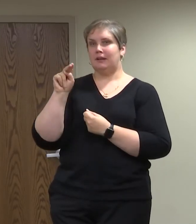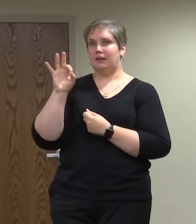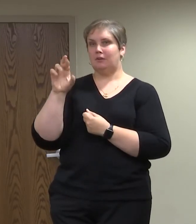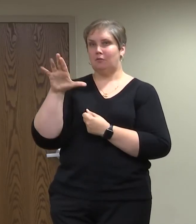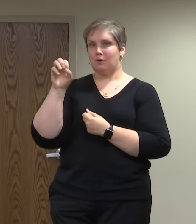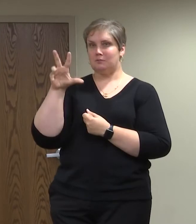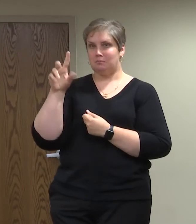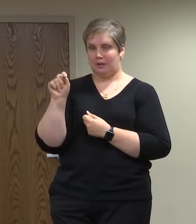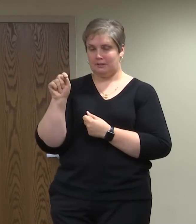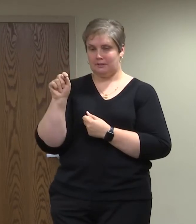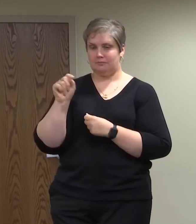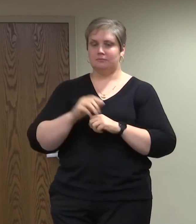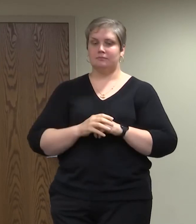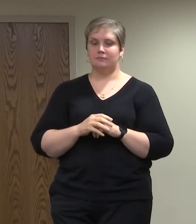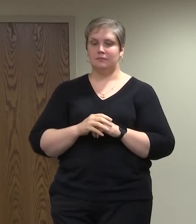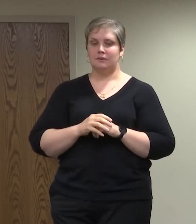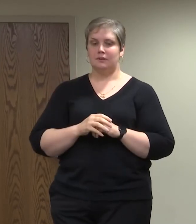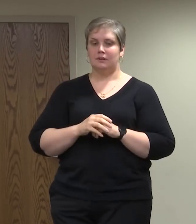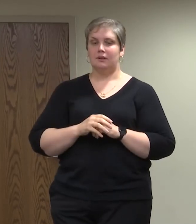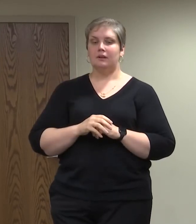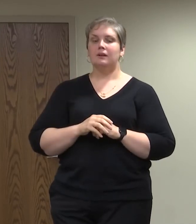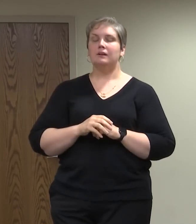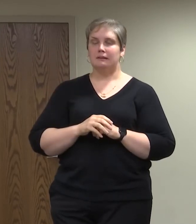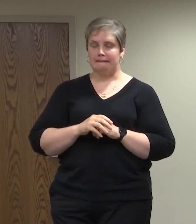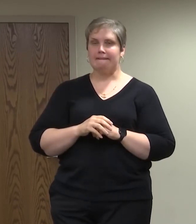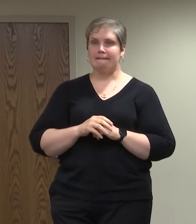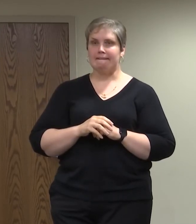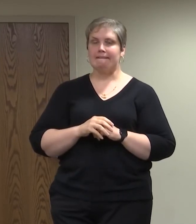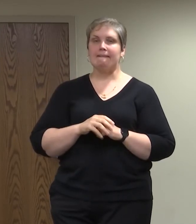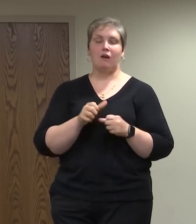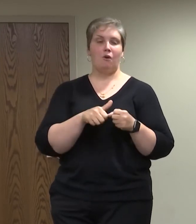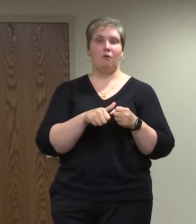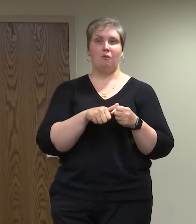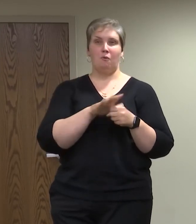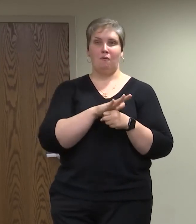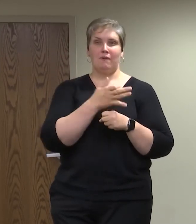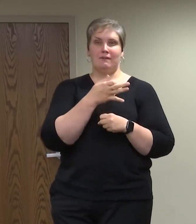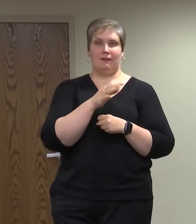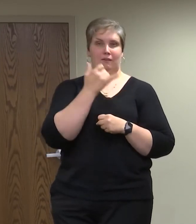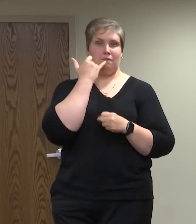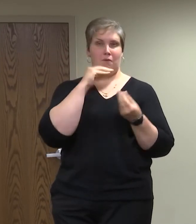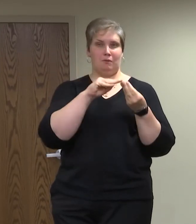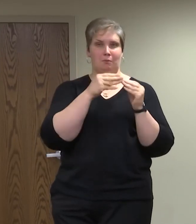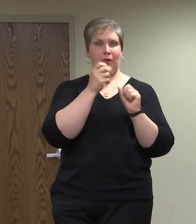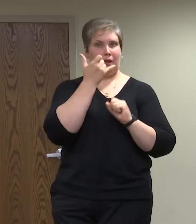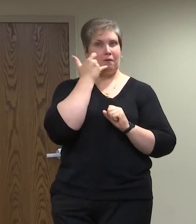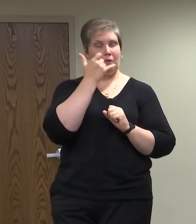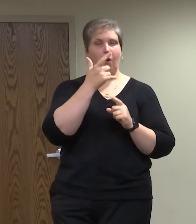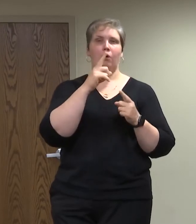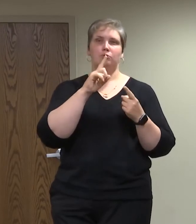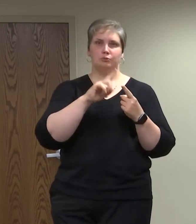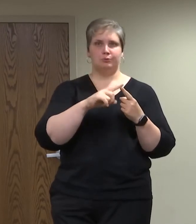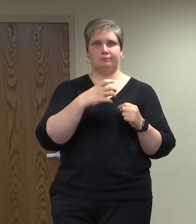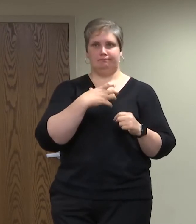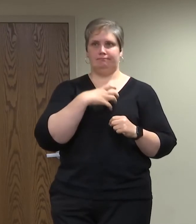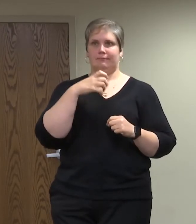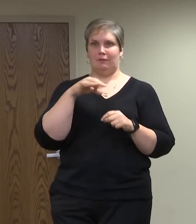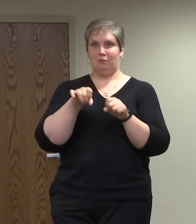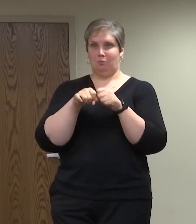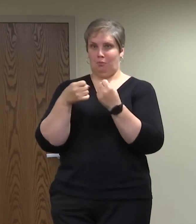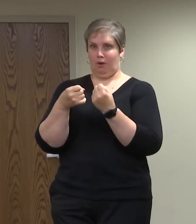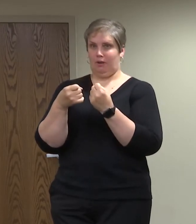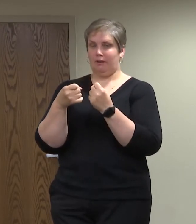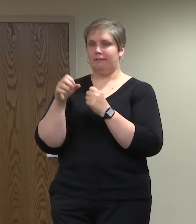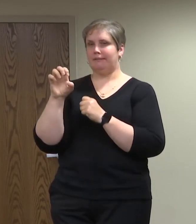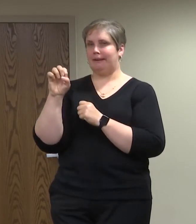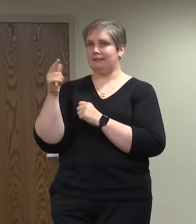violation of the executive order continue to be reported and logged to the COVID-19 hotline. Code enforcement officers have been making site visits to